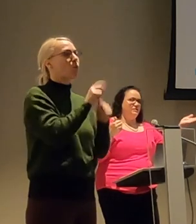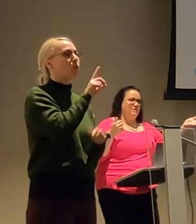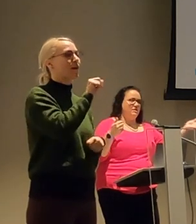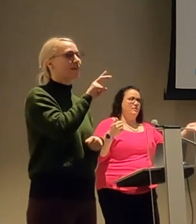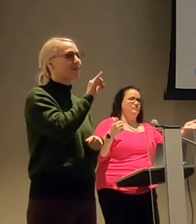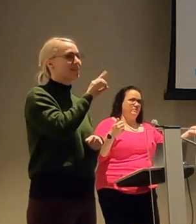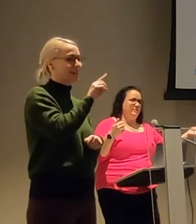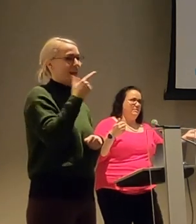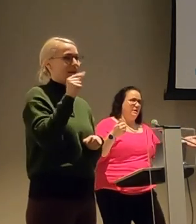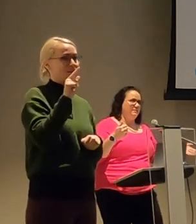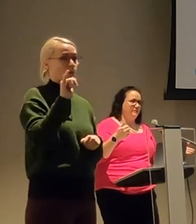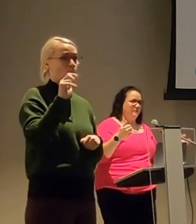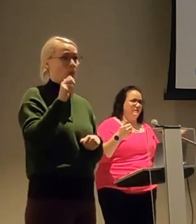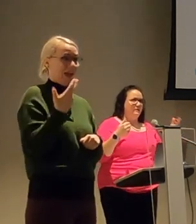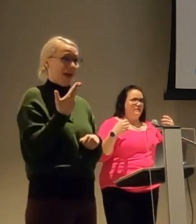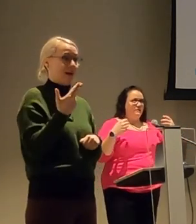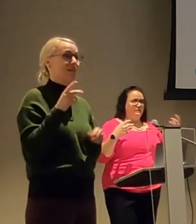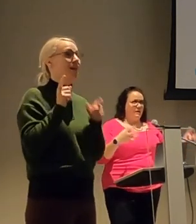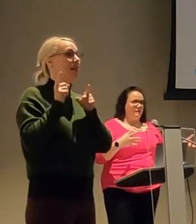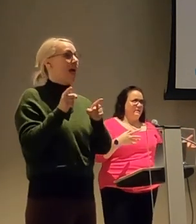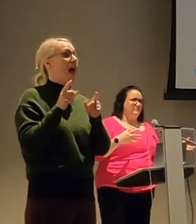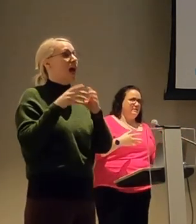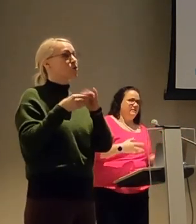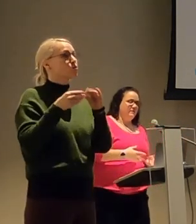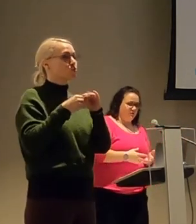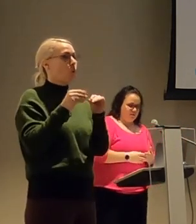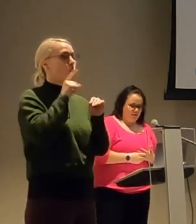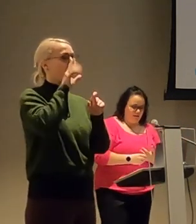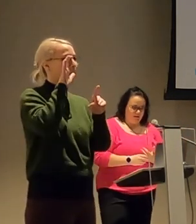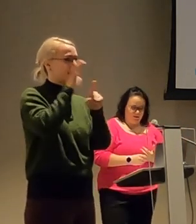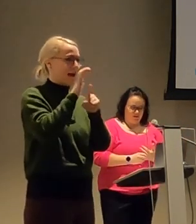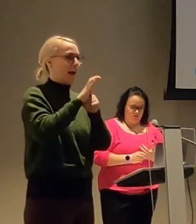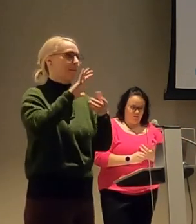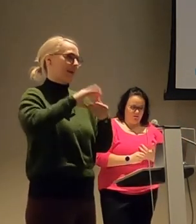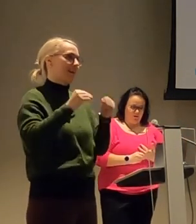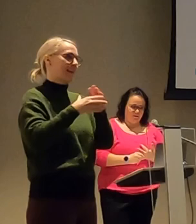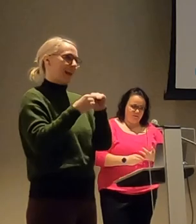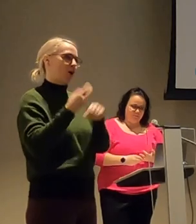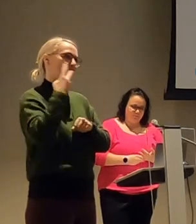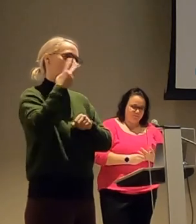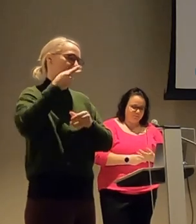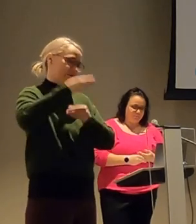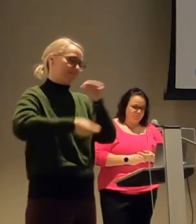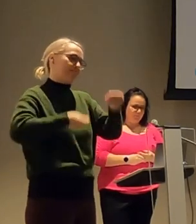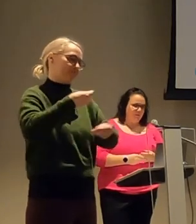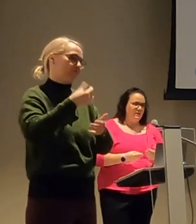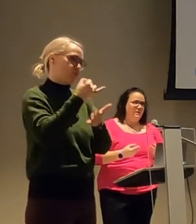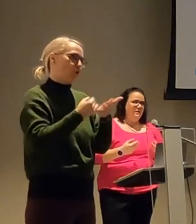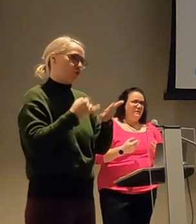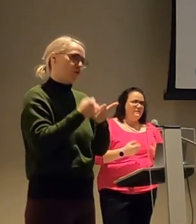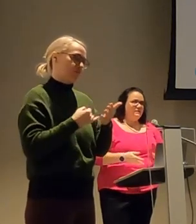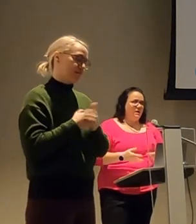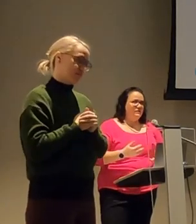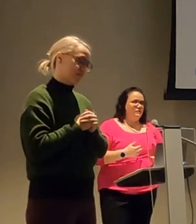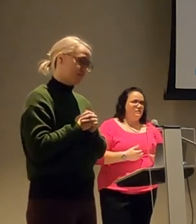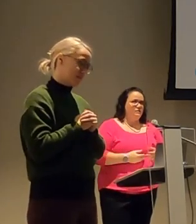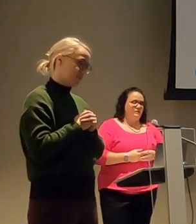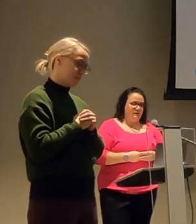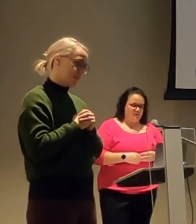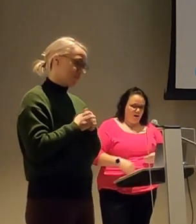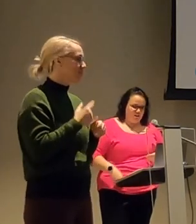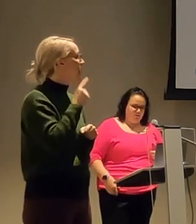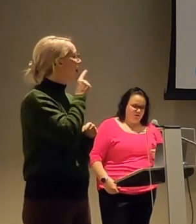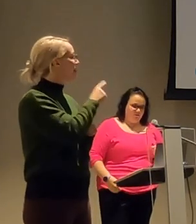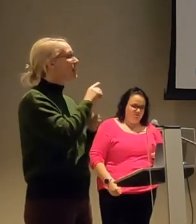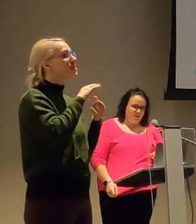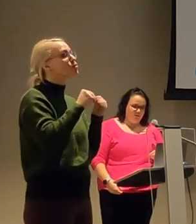is also another really popular narrative that you see in the history of art. This is also a